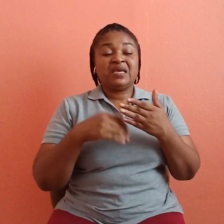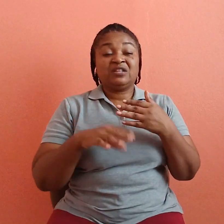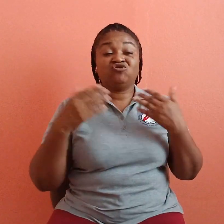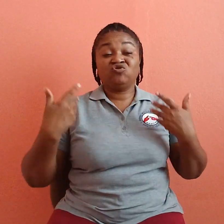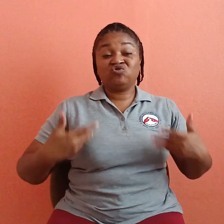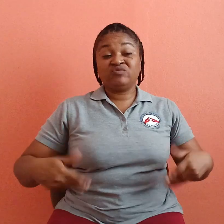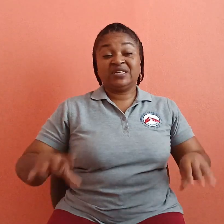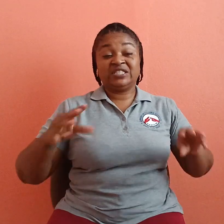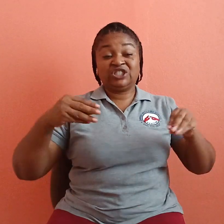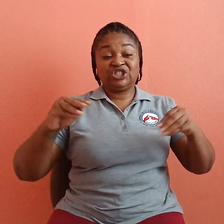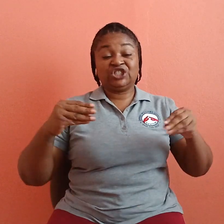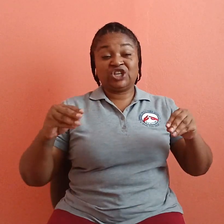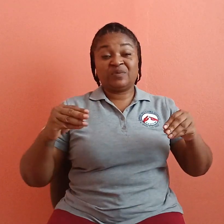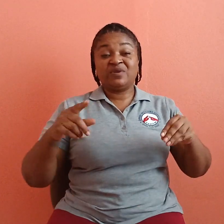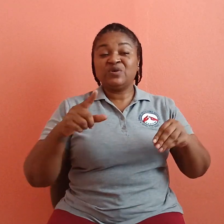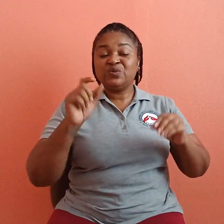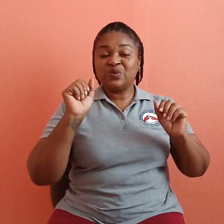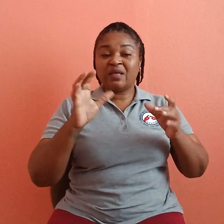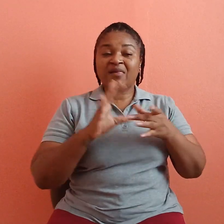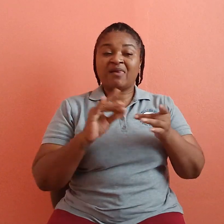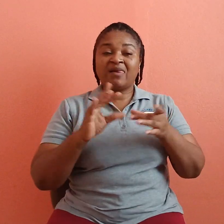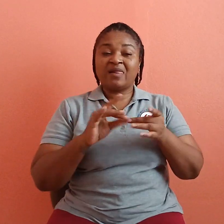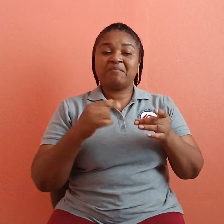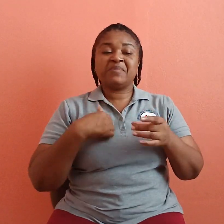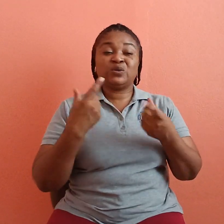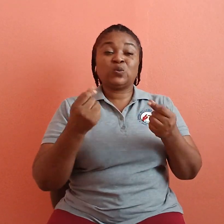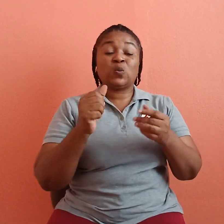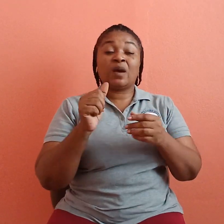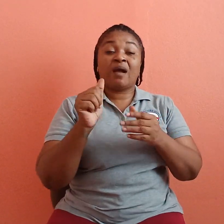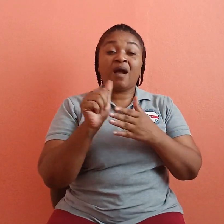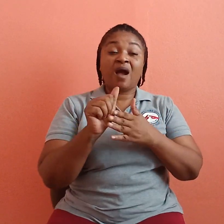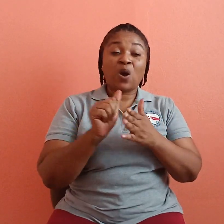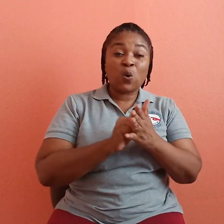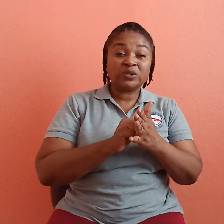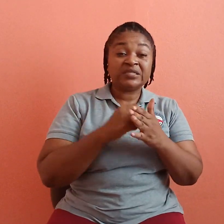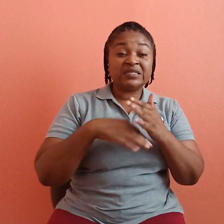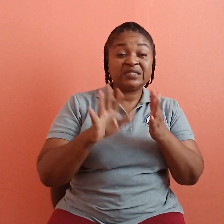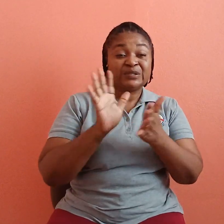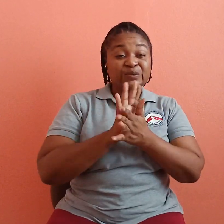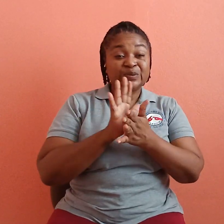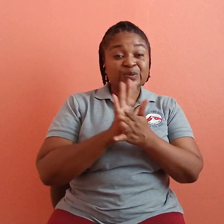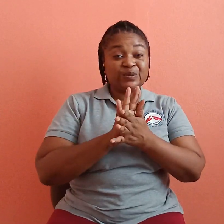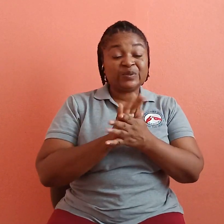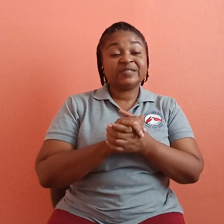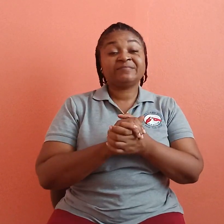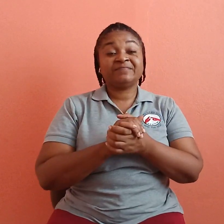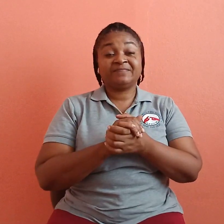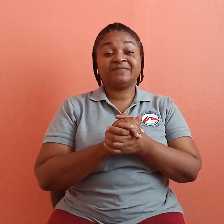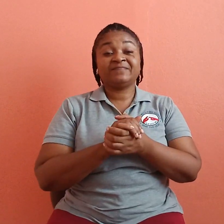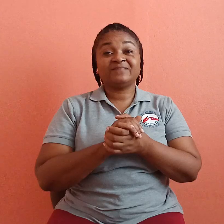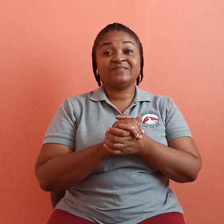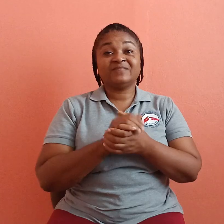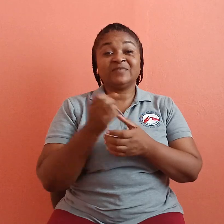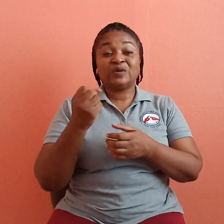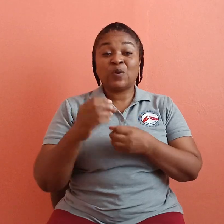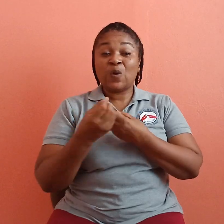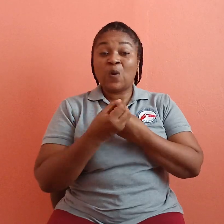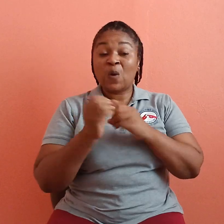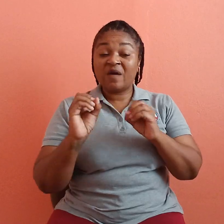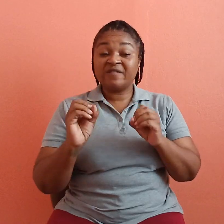mention that you did accounting in school, or you did office procedures